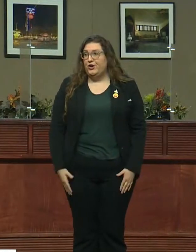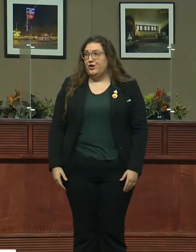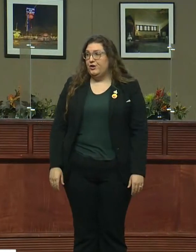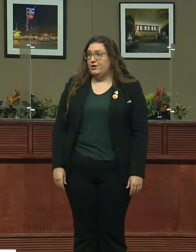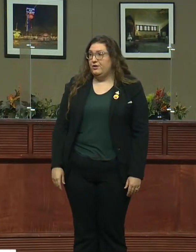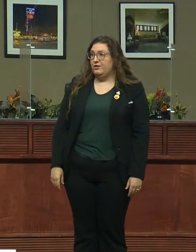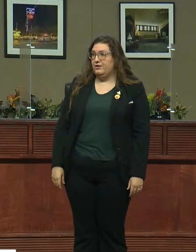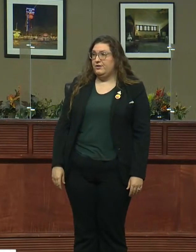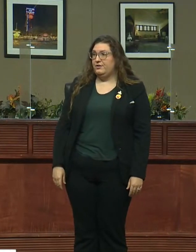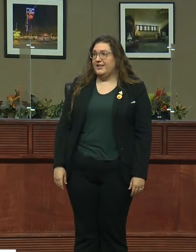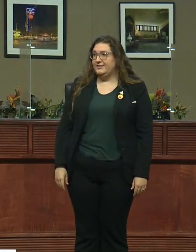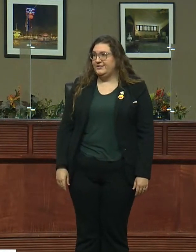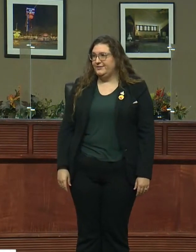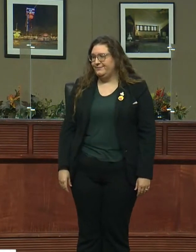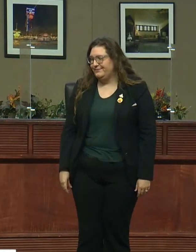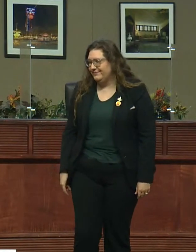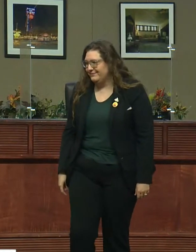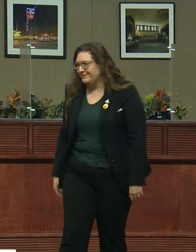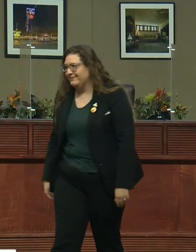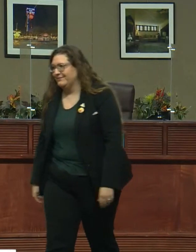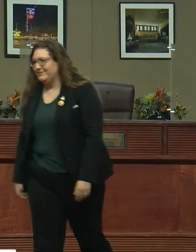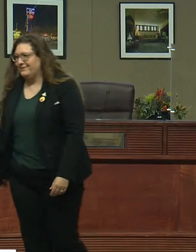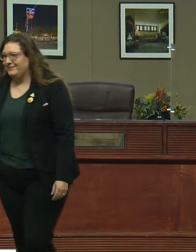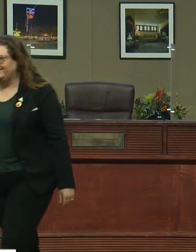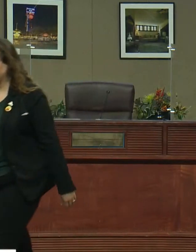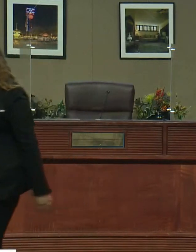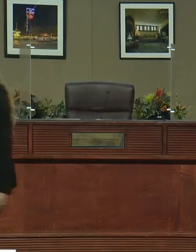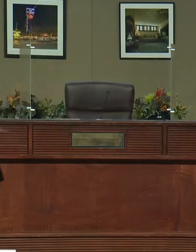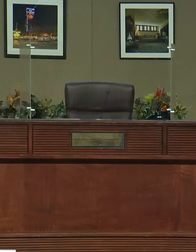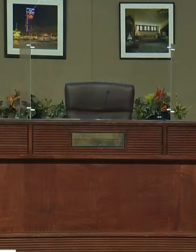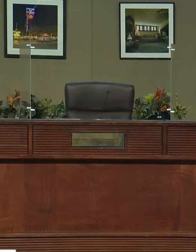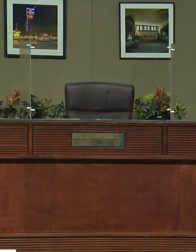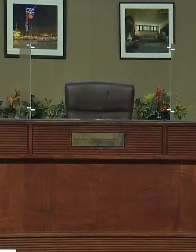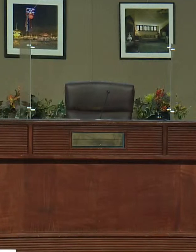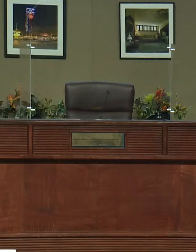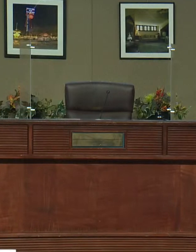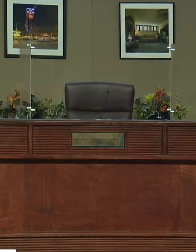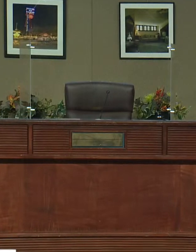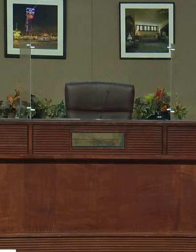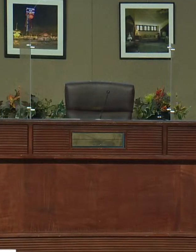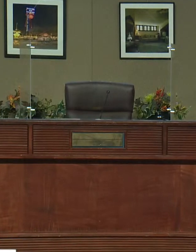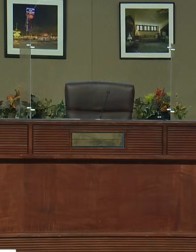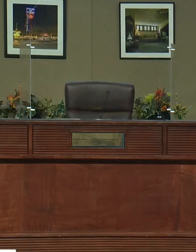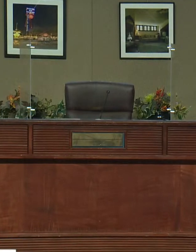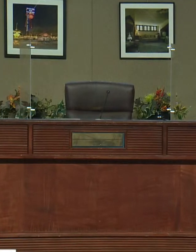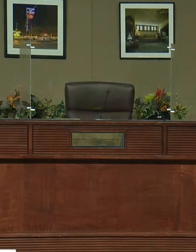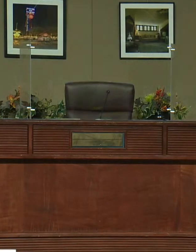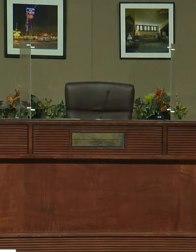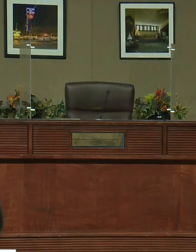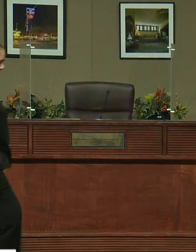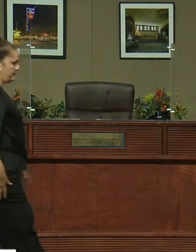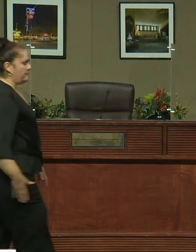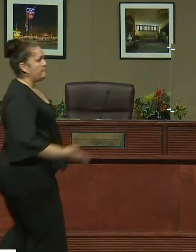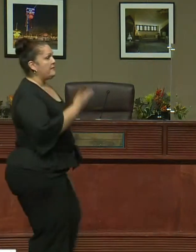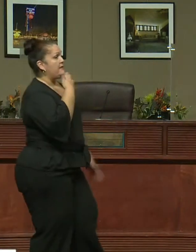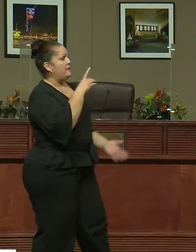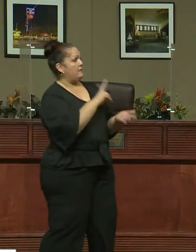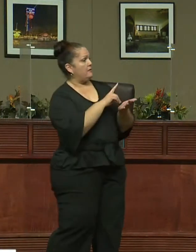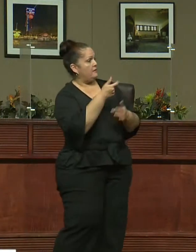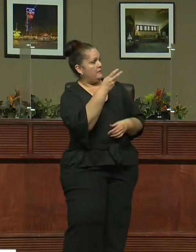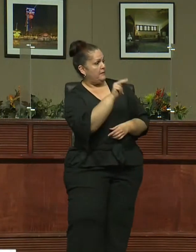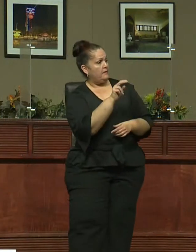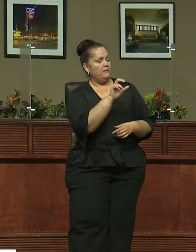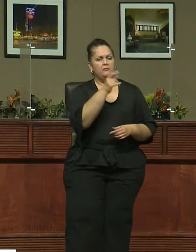All right, thank you, Dr. Pino. Just as a reminder to any of our Spanish-speaking media, we do have